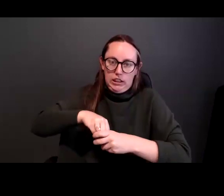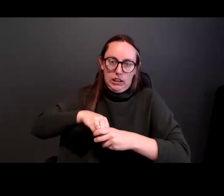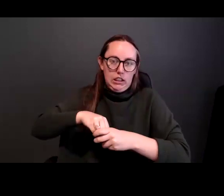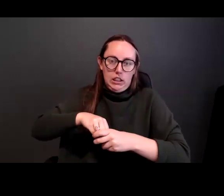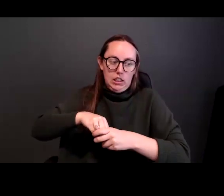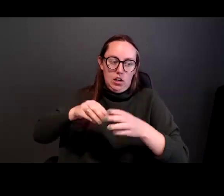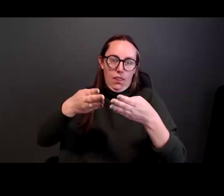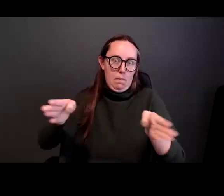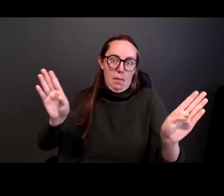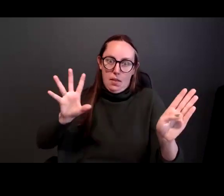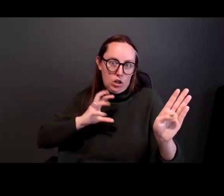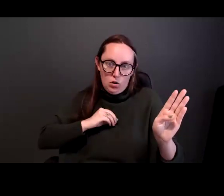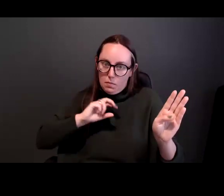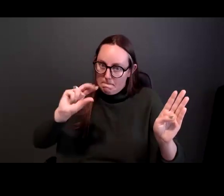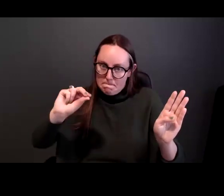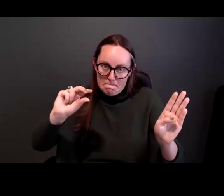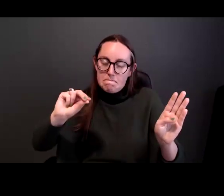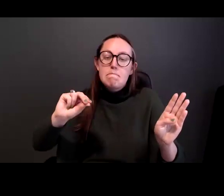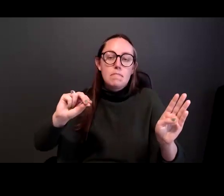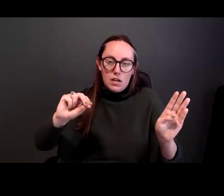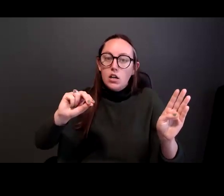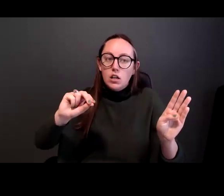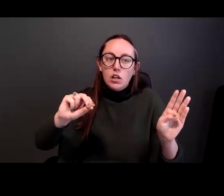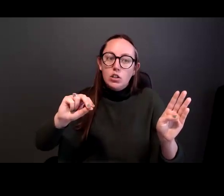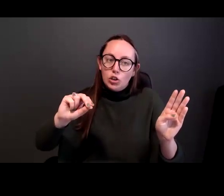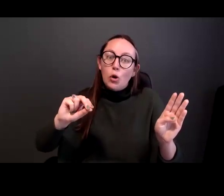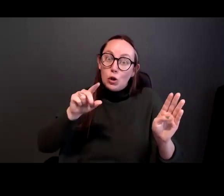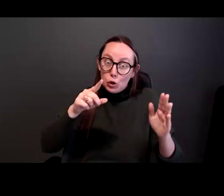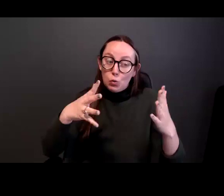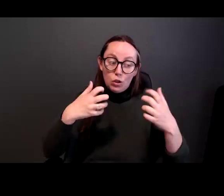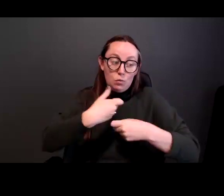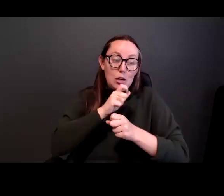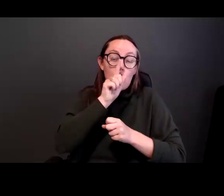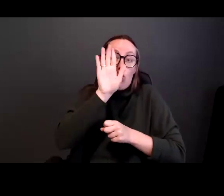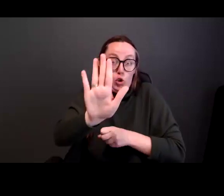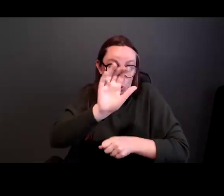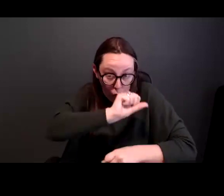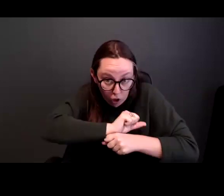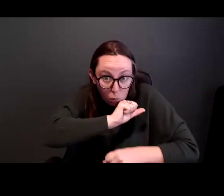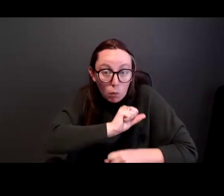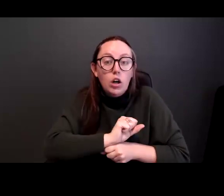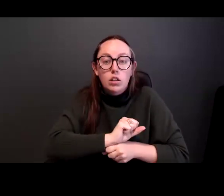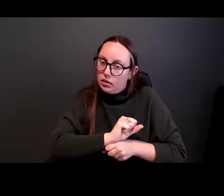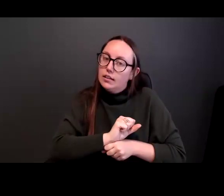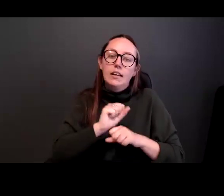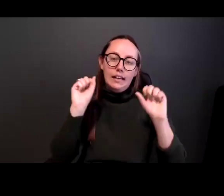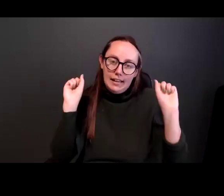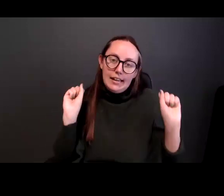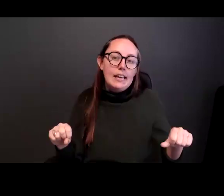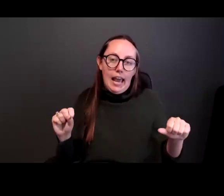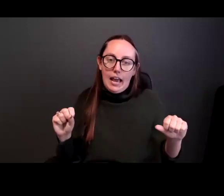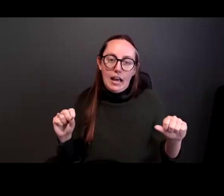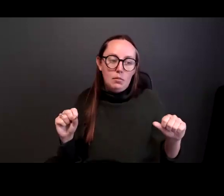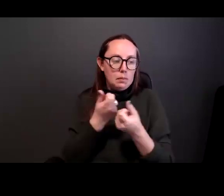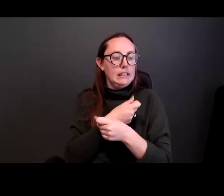that what you're doing is above board, and you want to check permissions. Now, one of the big challenges that's happening now is with AI, and you, of course, have been